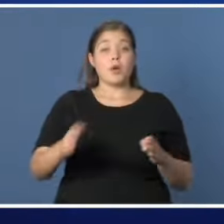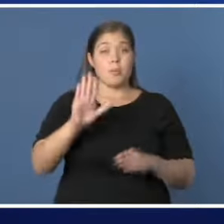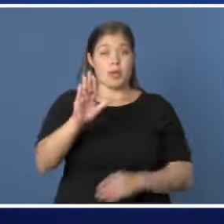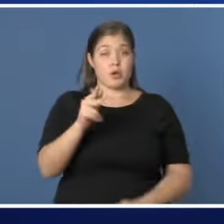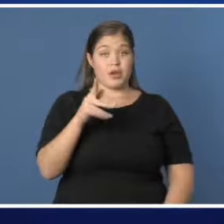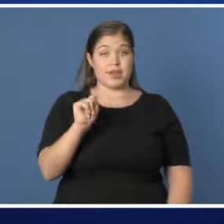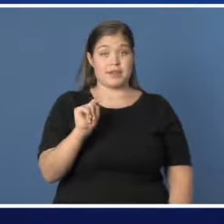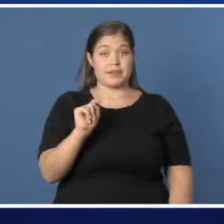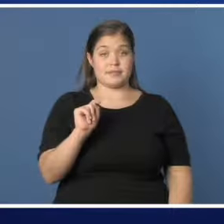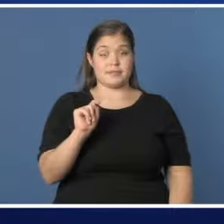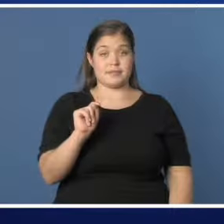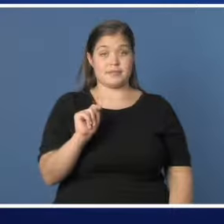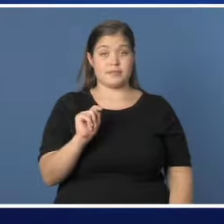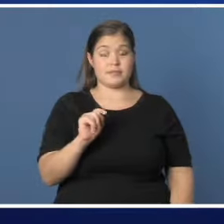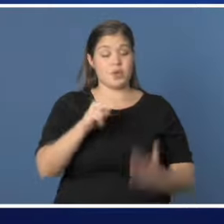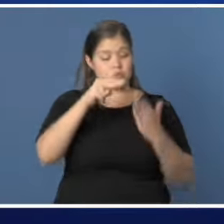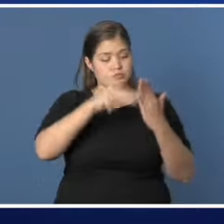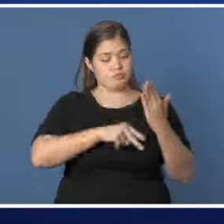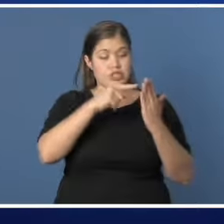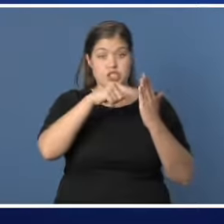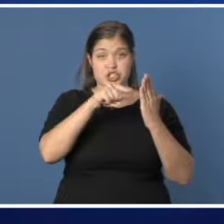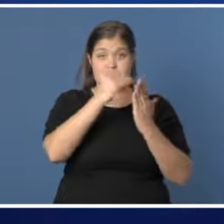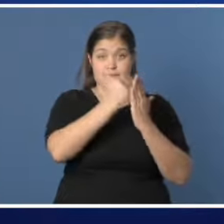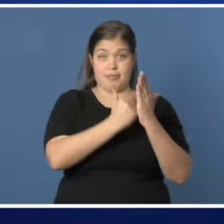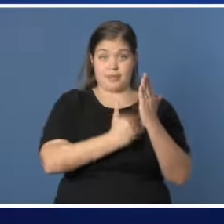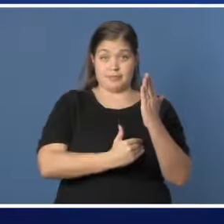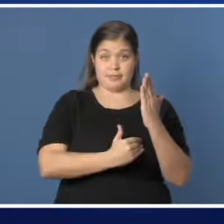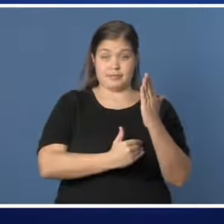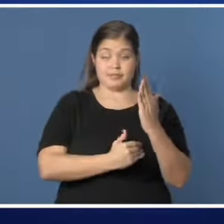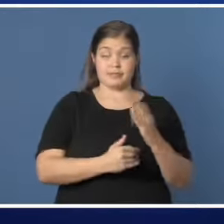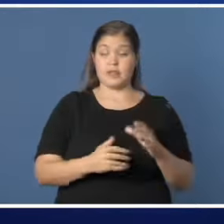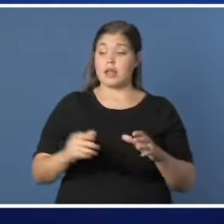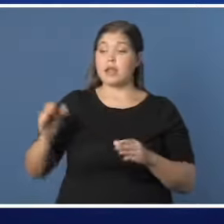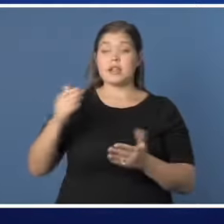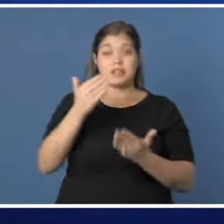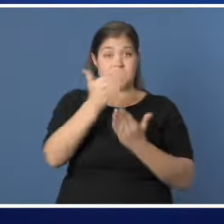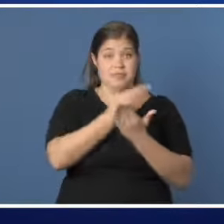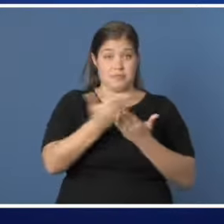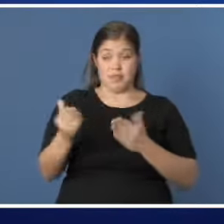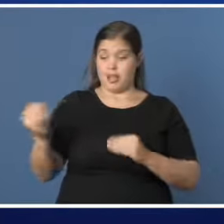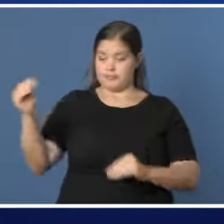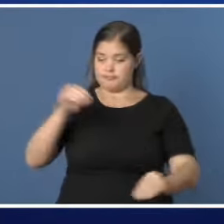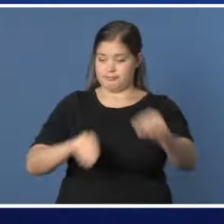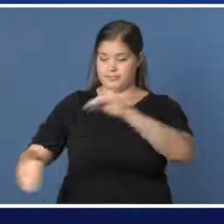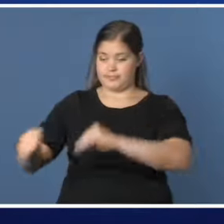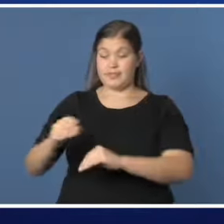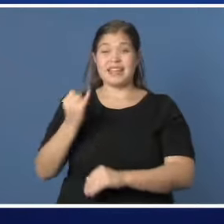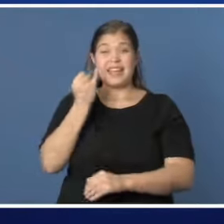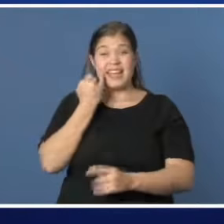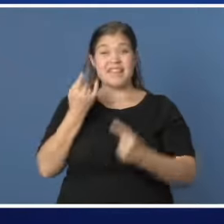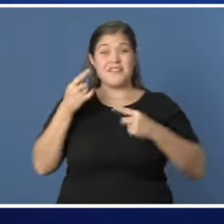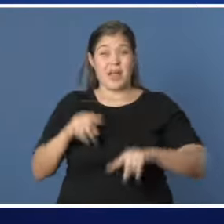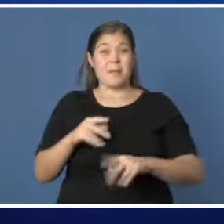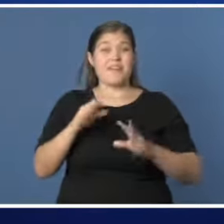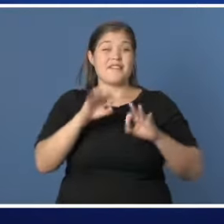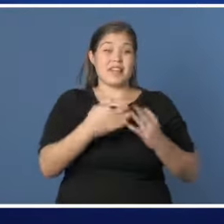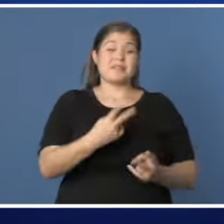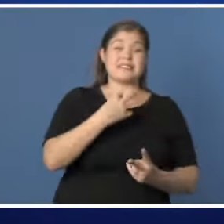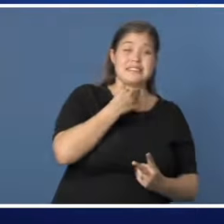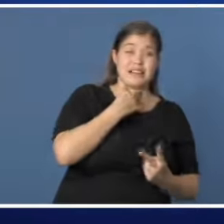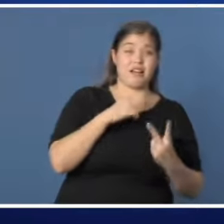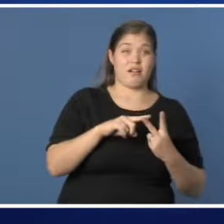Prepare your kit. Review the checklist below. Gather the supplies that are listed. You may need